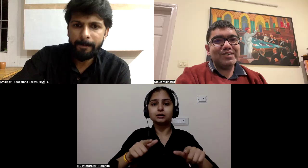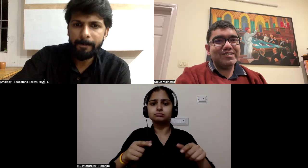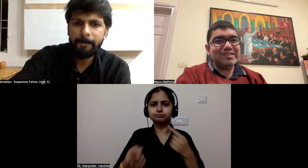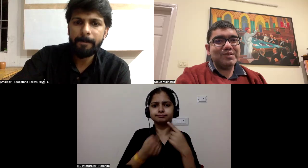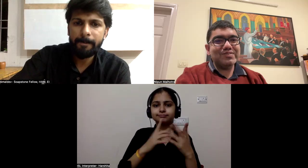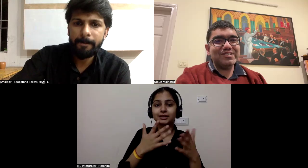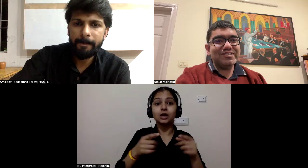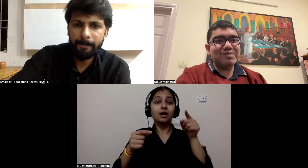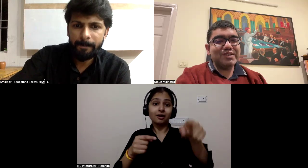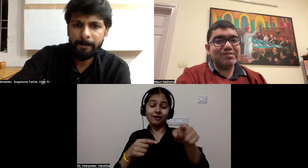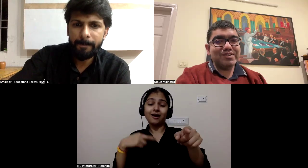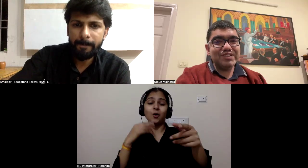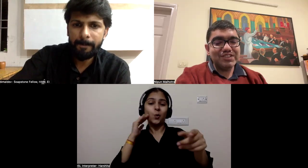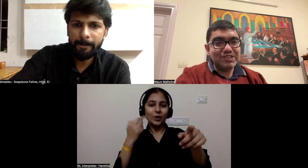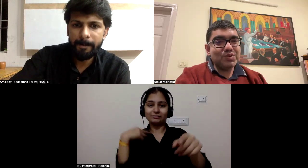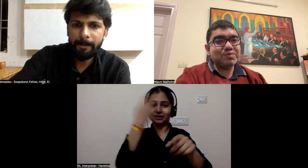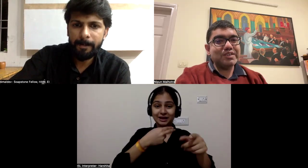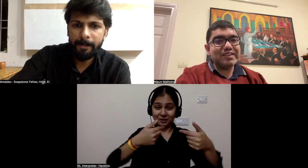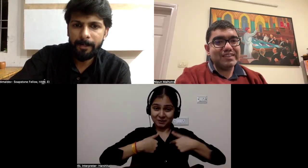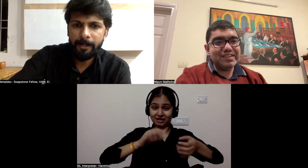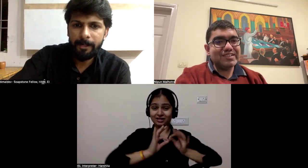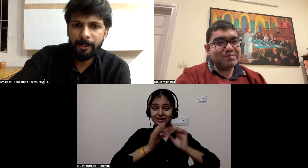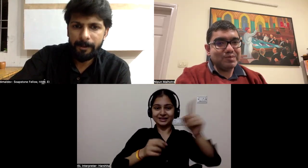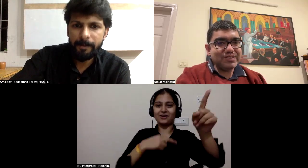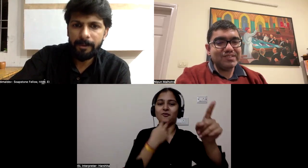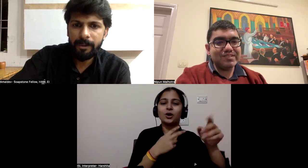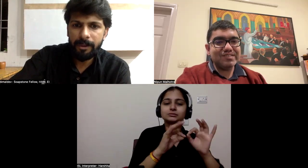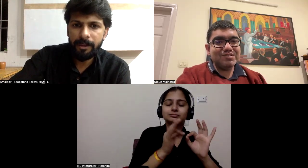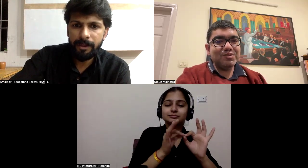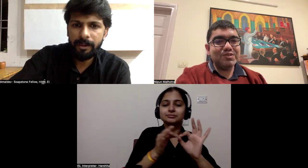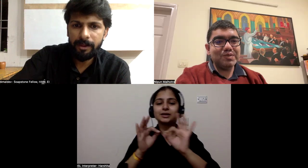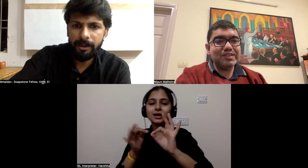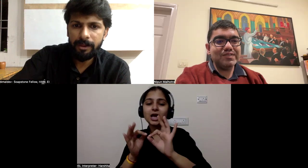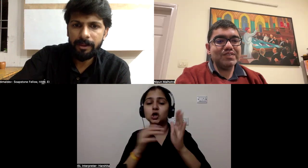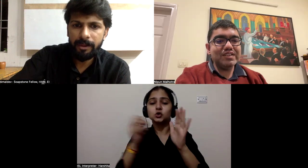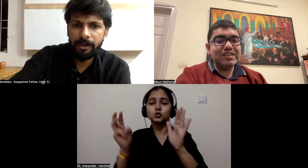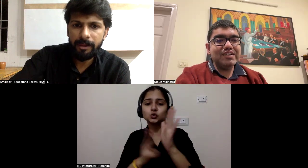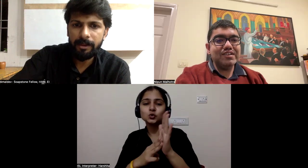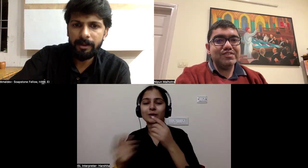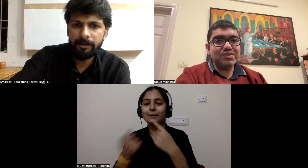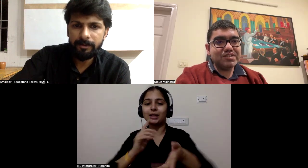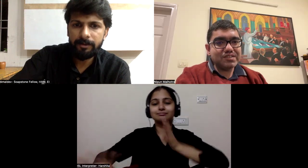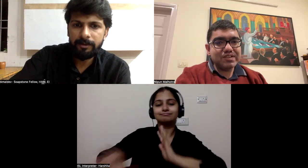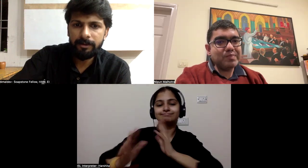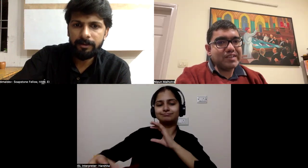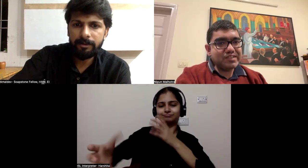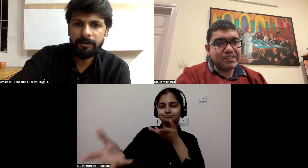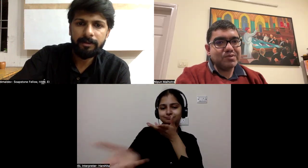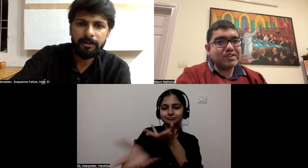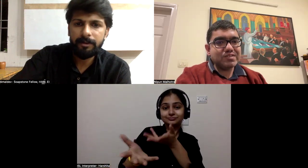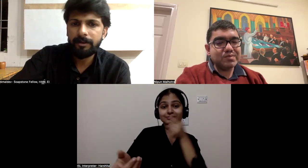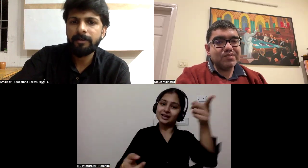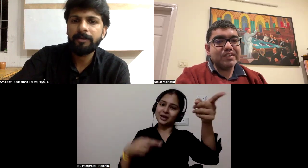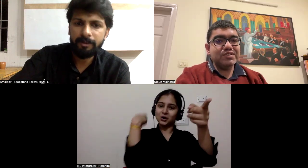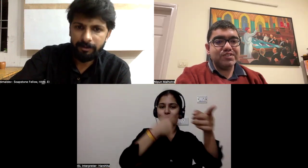deaf community's interpreter when she was interpreting what you were speaking and the other deaf people in this Zoom call were speaking. So it's just a barrier in